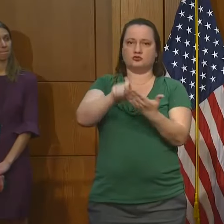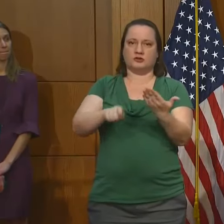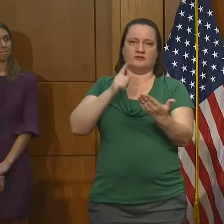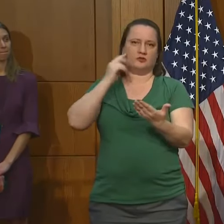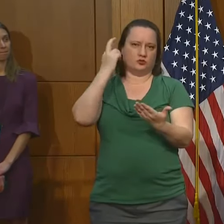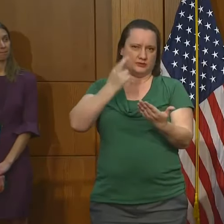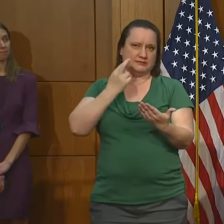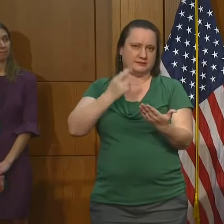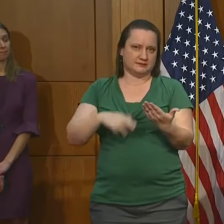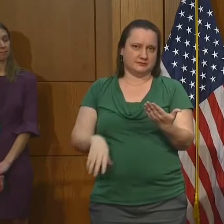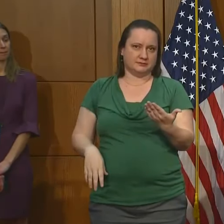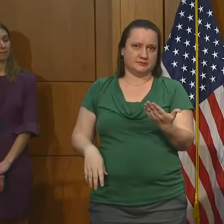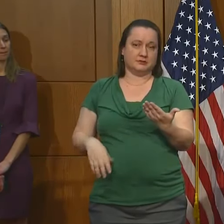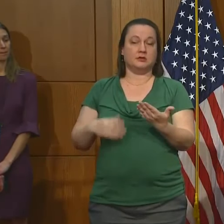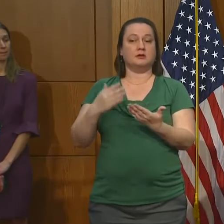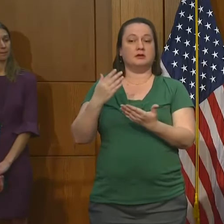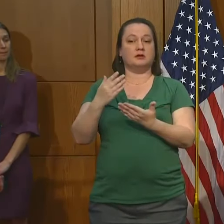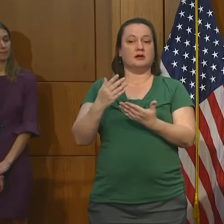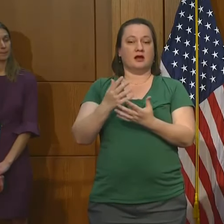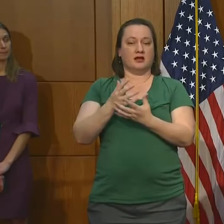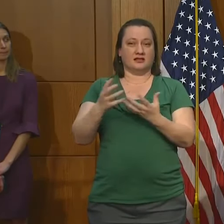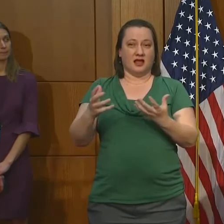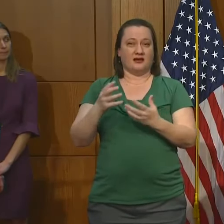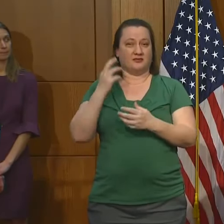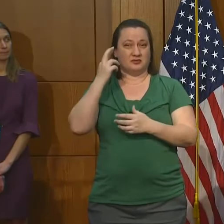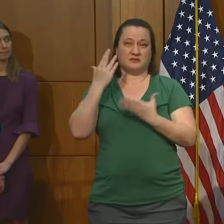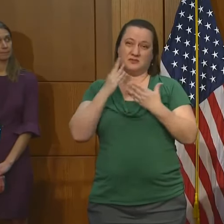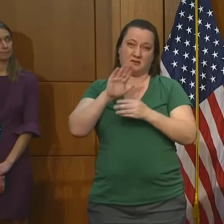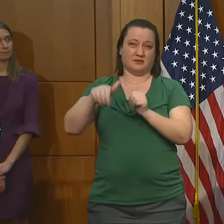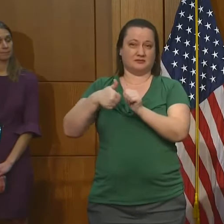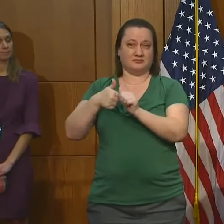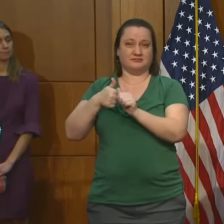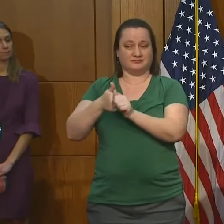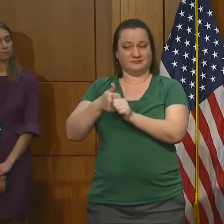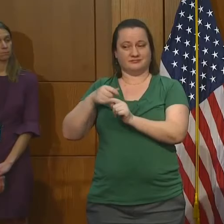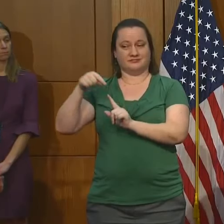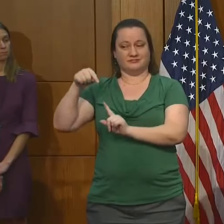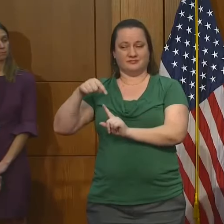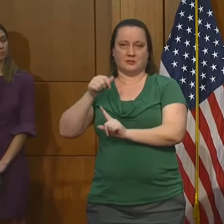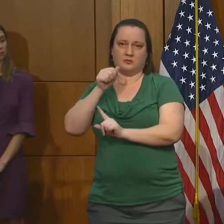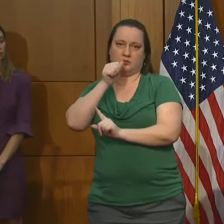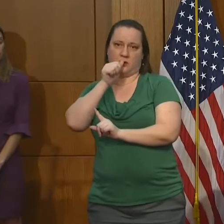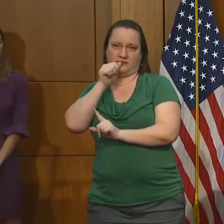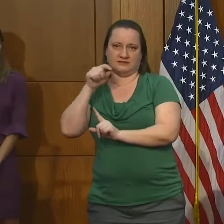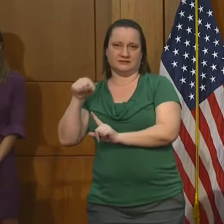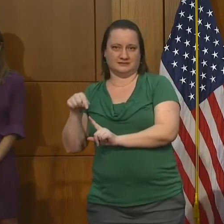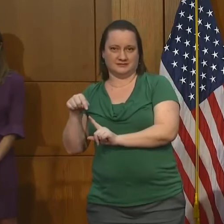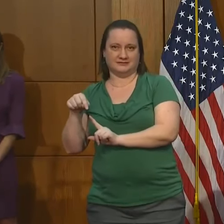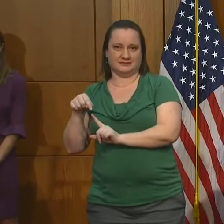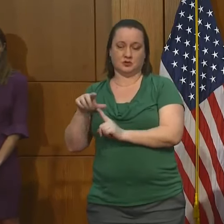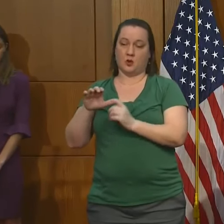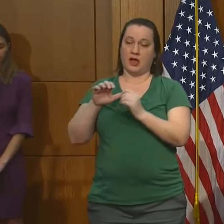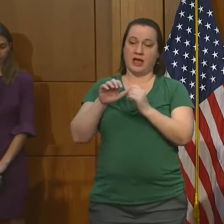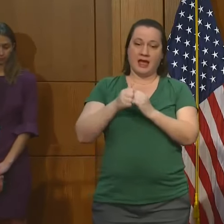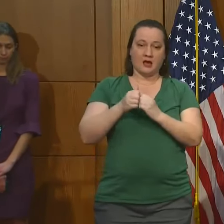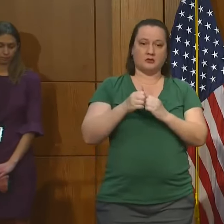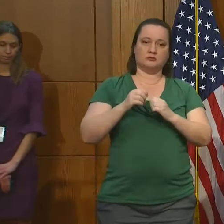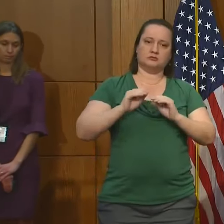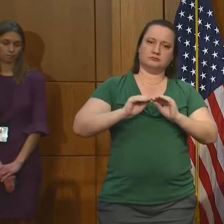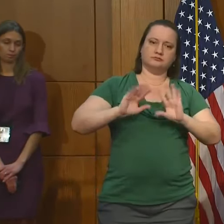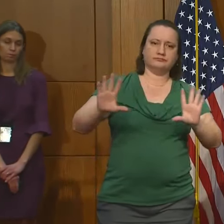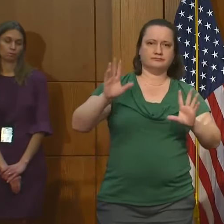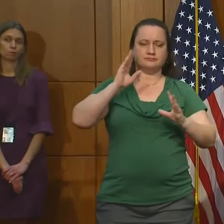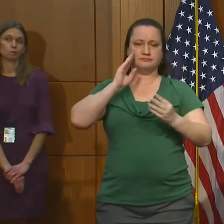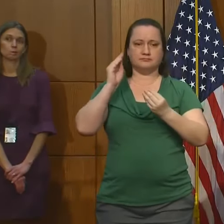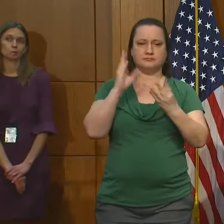and I suspect a lot of it had to do with privacy issues in this case. So how can we, move forward with more transparency yet